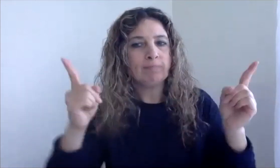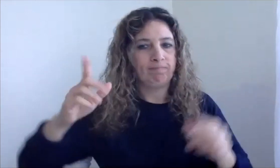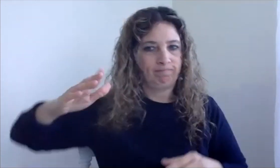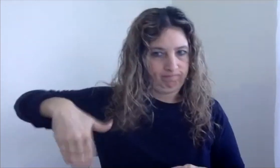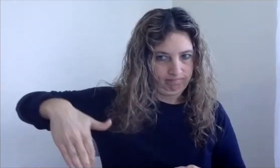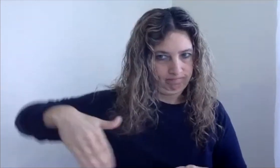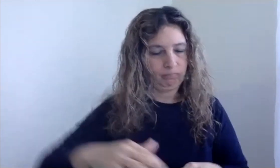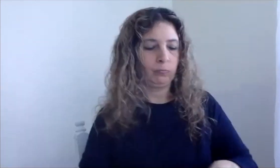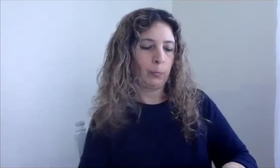step,